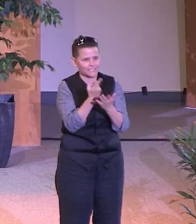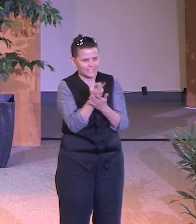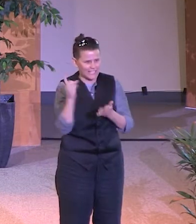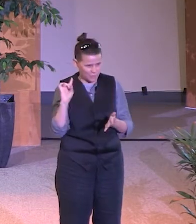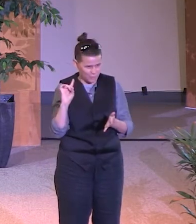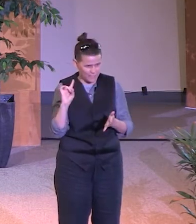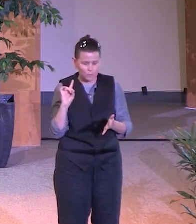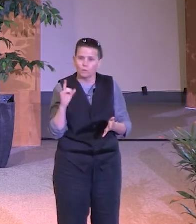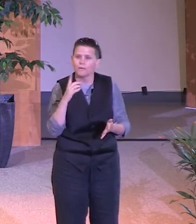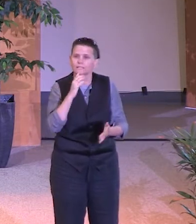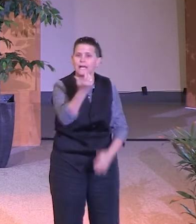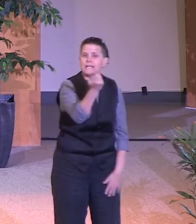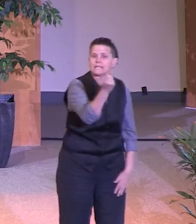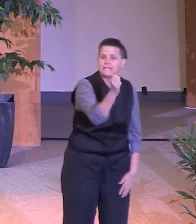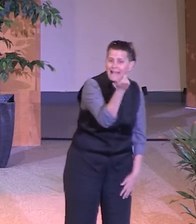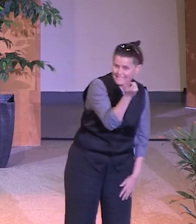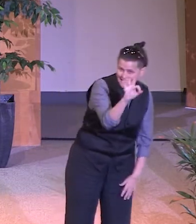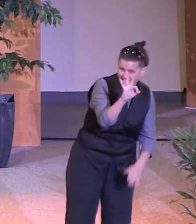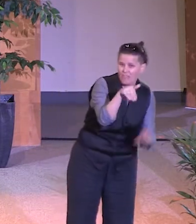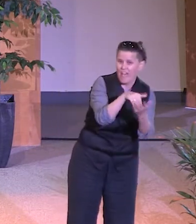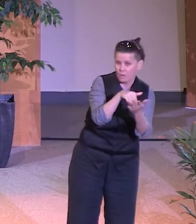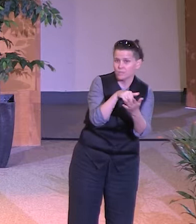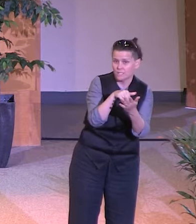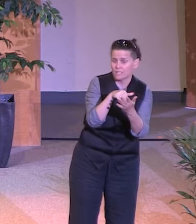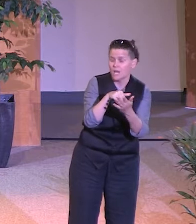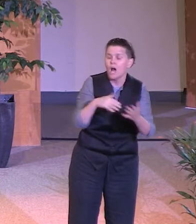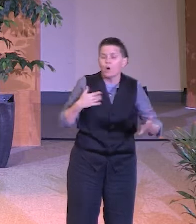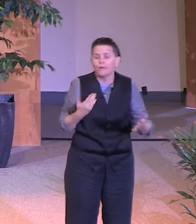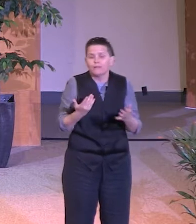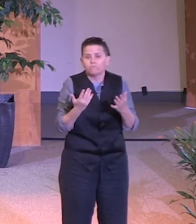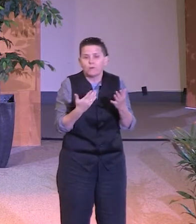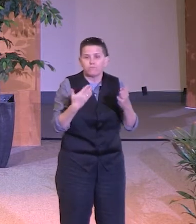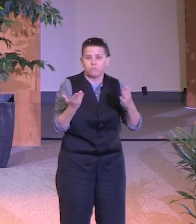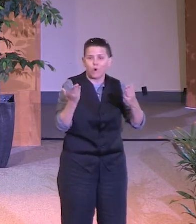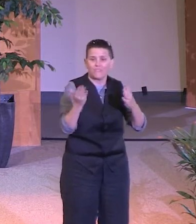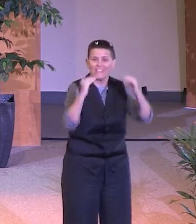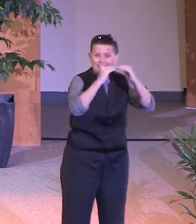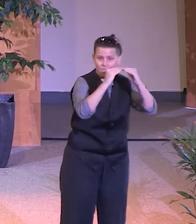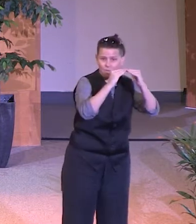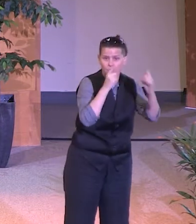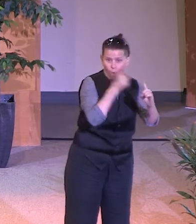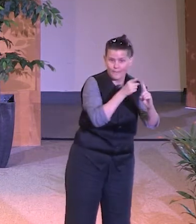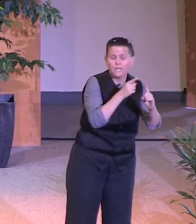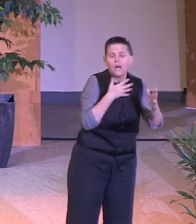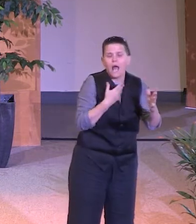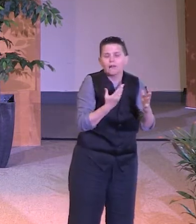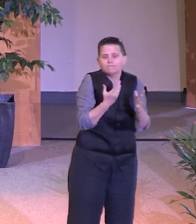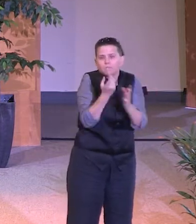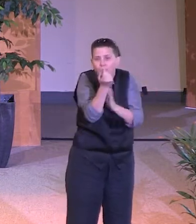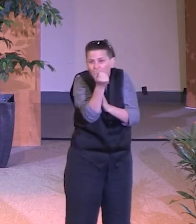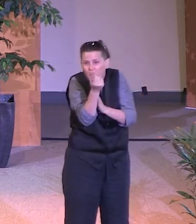was $19,000. That means we broke even just a little bit more. Woo! So thank